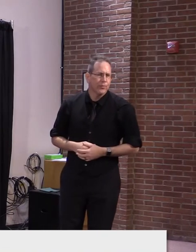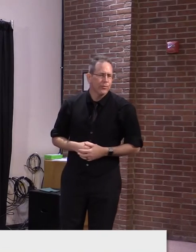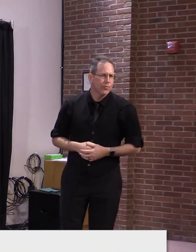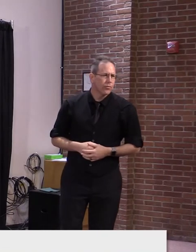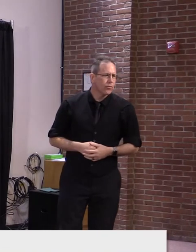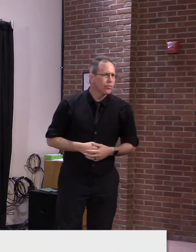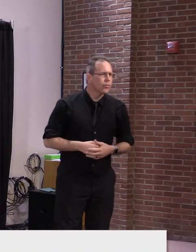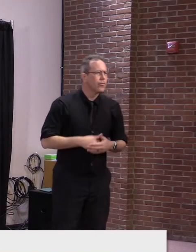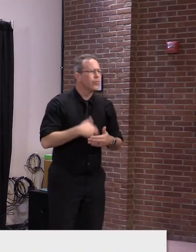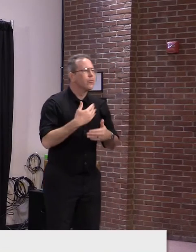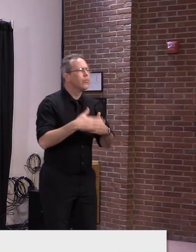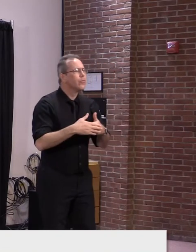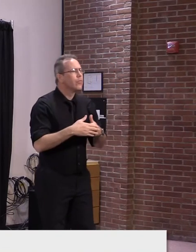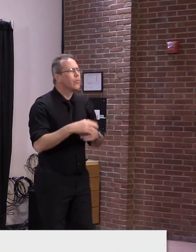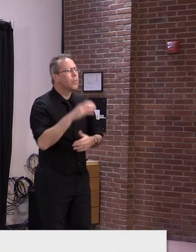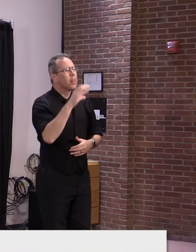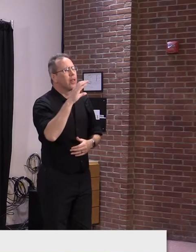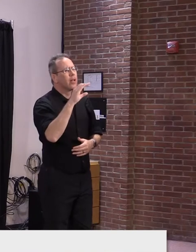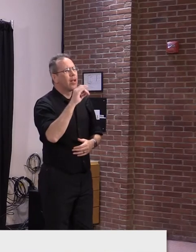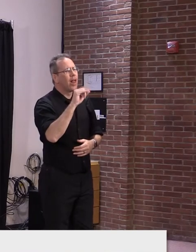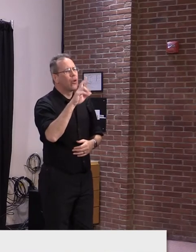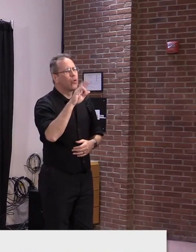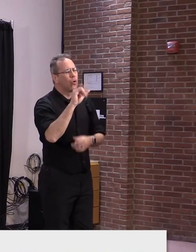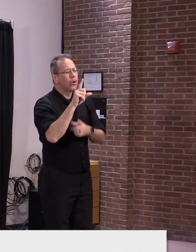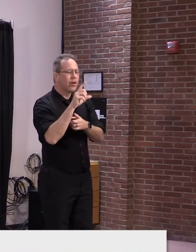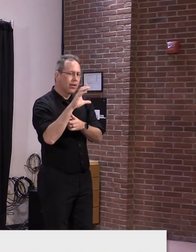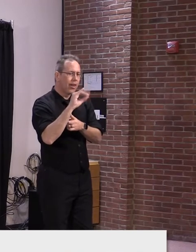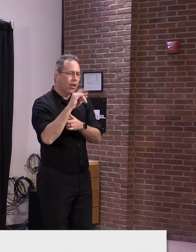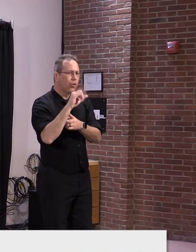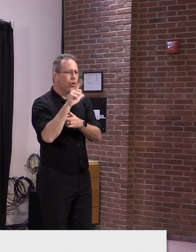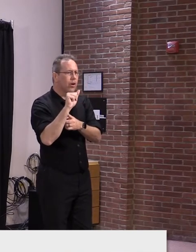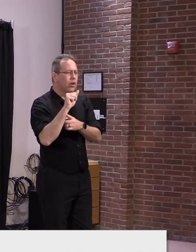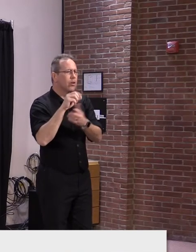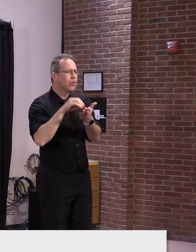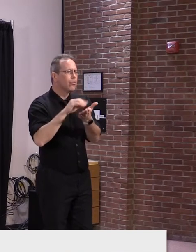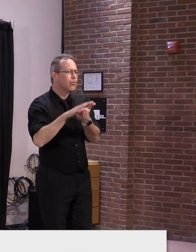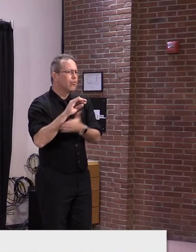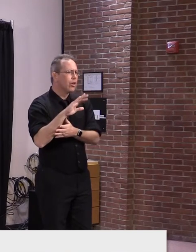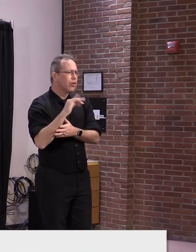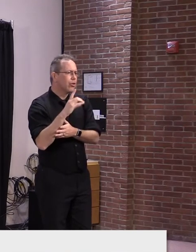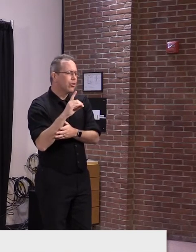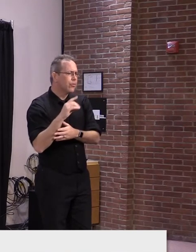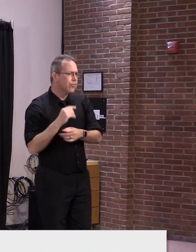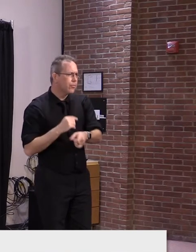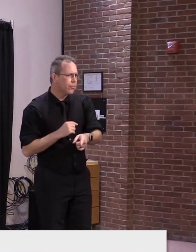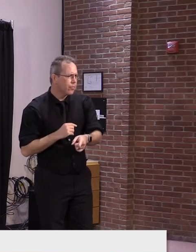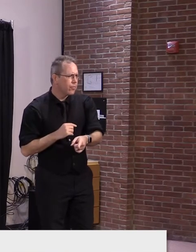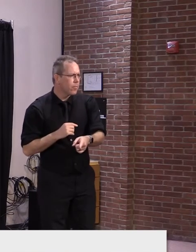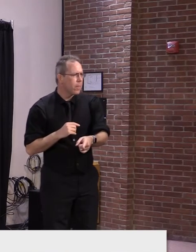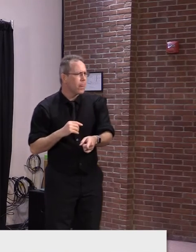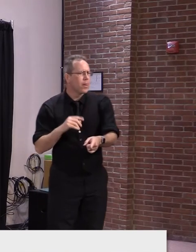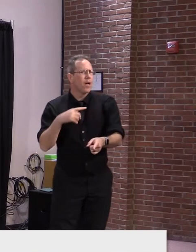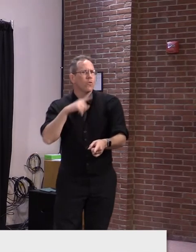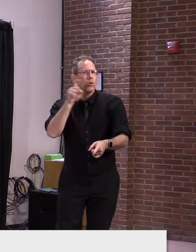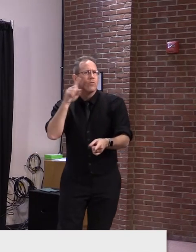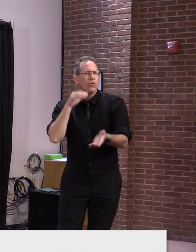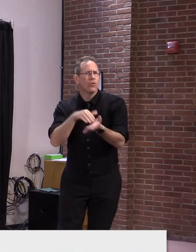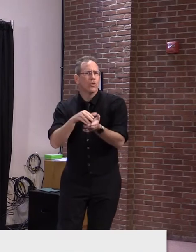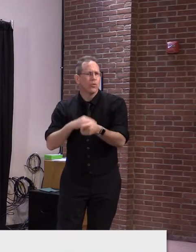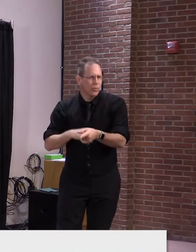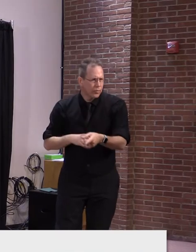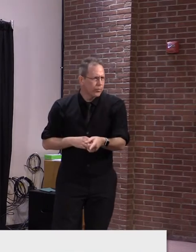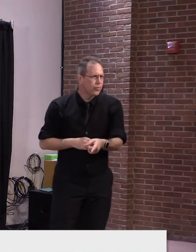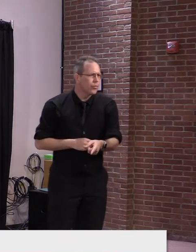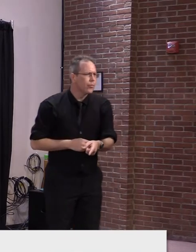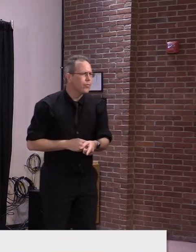Yes, thank you. Good afternoon. Governor Scott, in his opening remarks, Dr. Levine mentioned Vermonters should hold on to